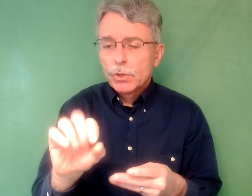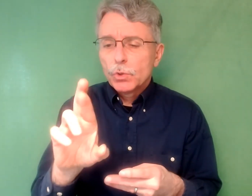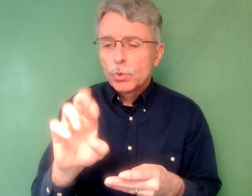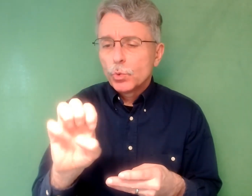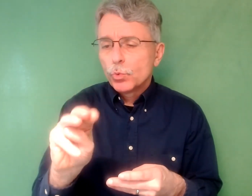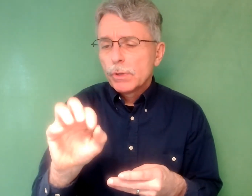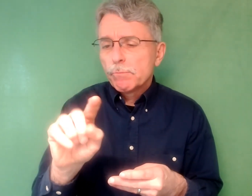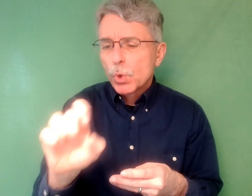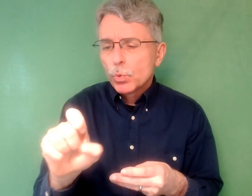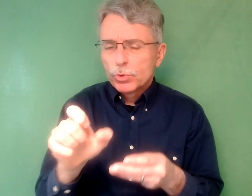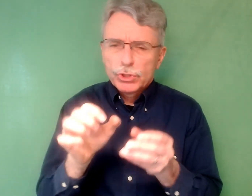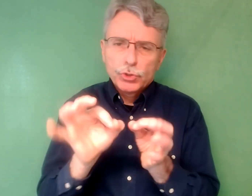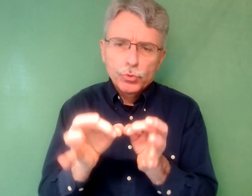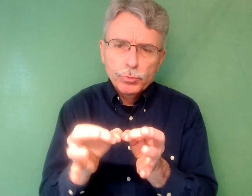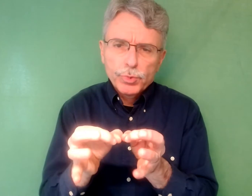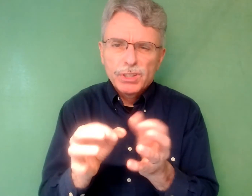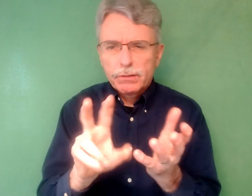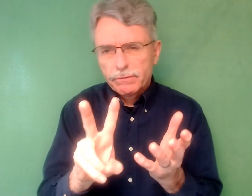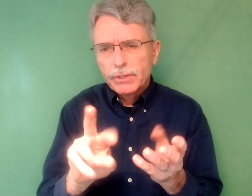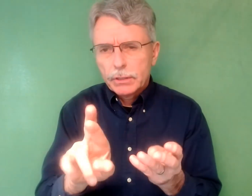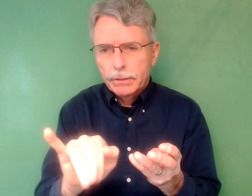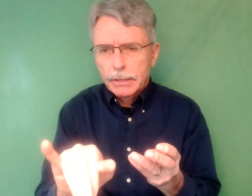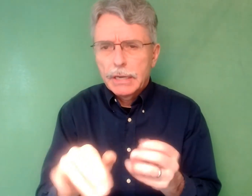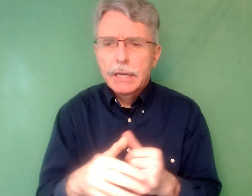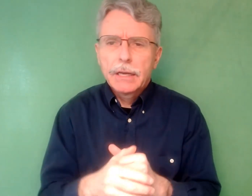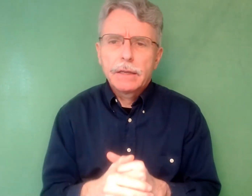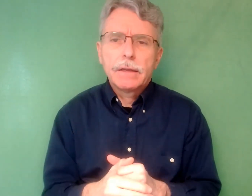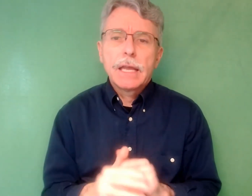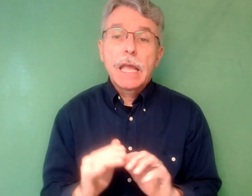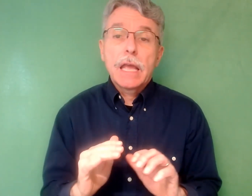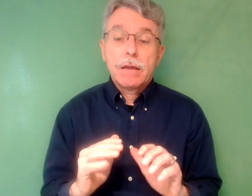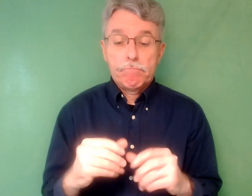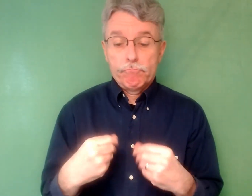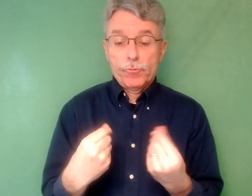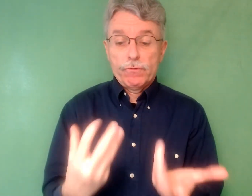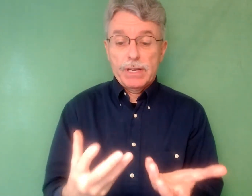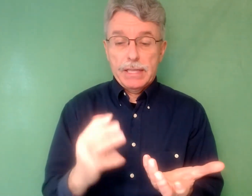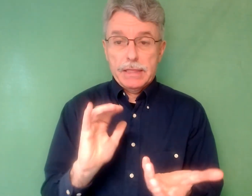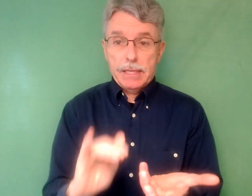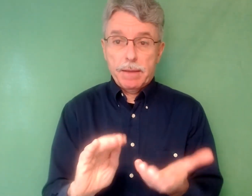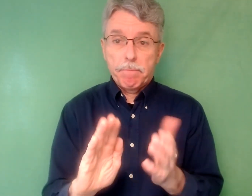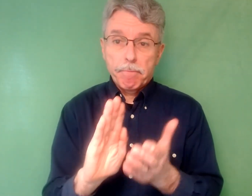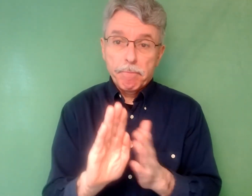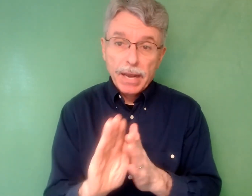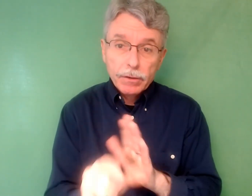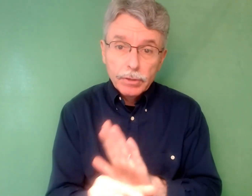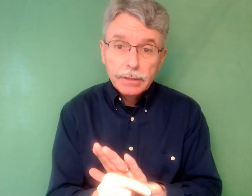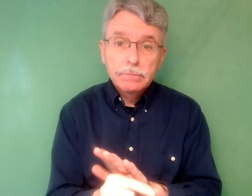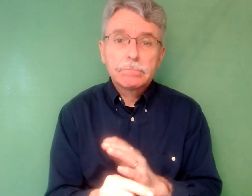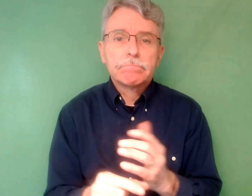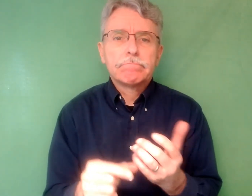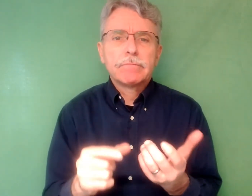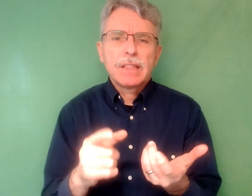review important legal cases to help the reader understand how the ADA and Section 504 apply to